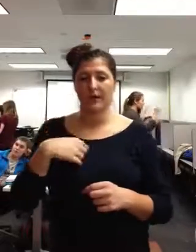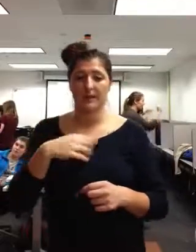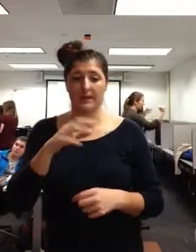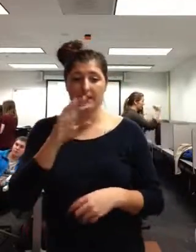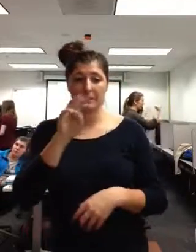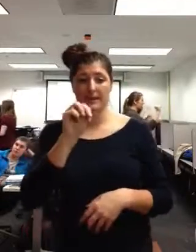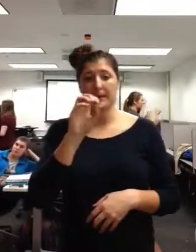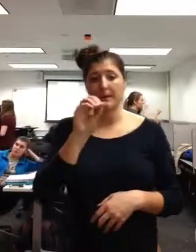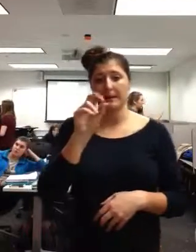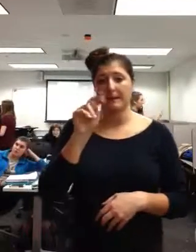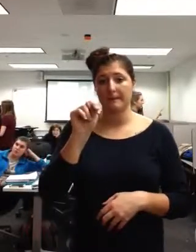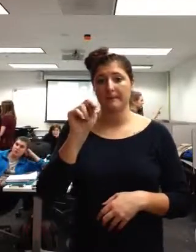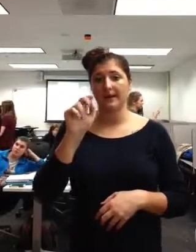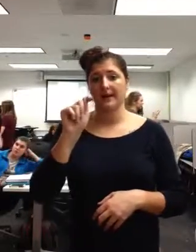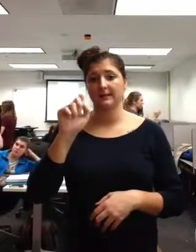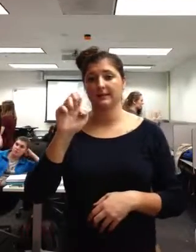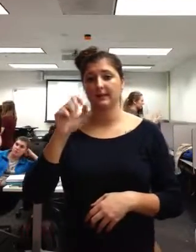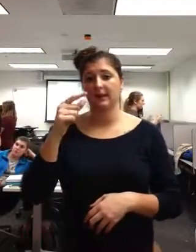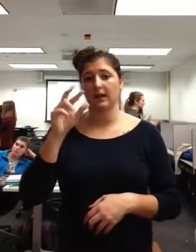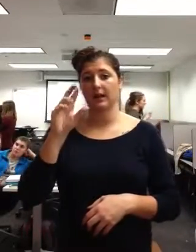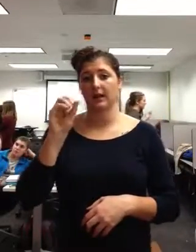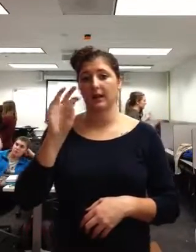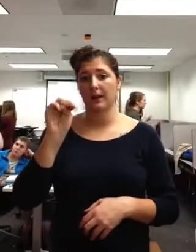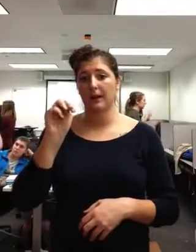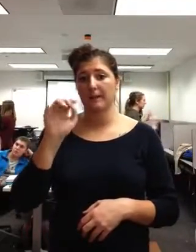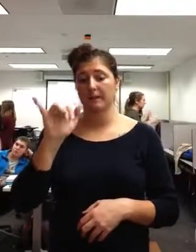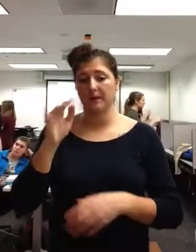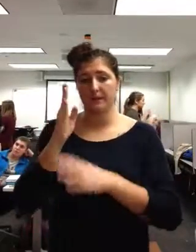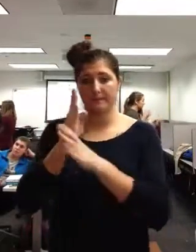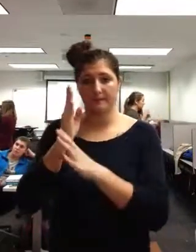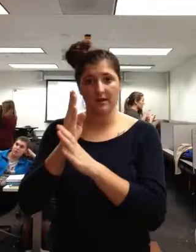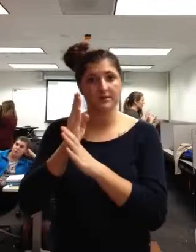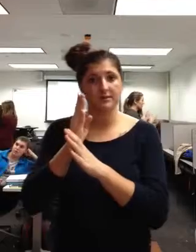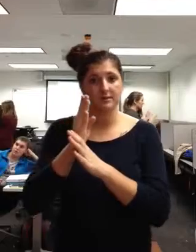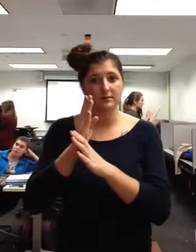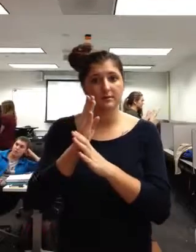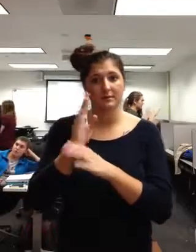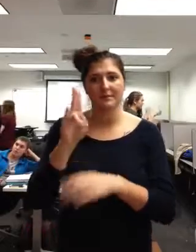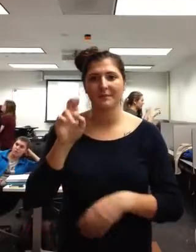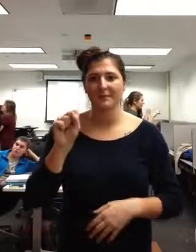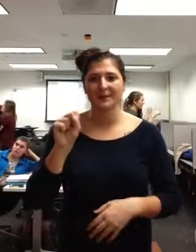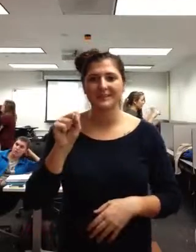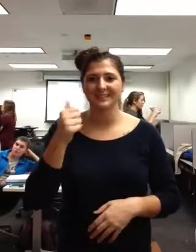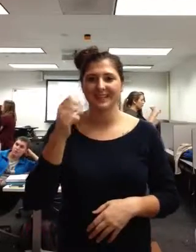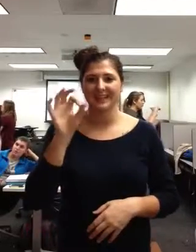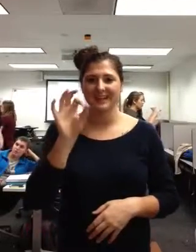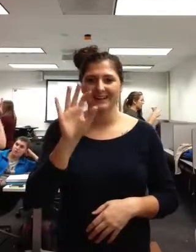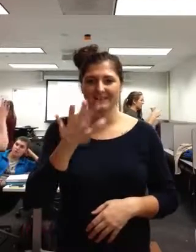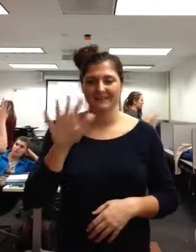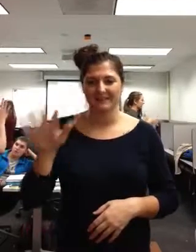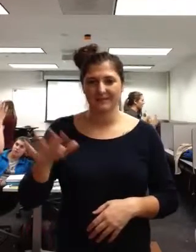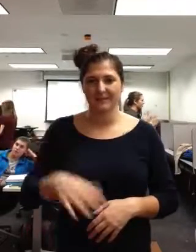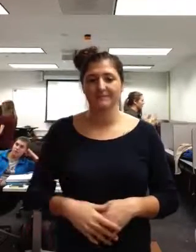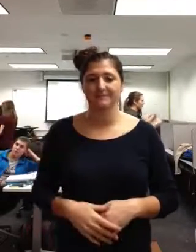the legal and activist phases of the civil rights movement. By 1965, a combination of